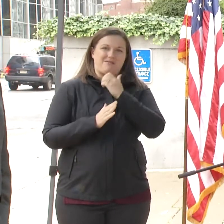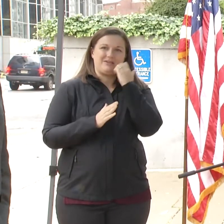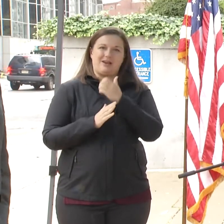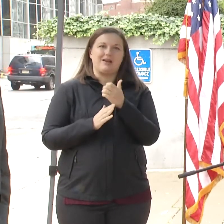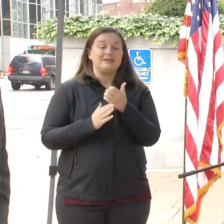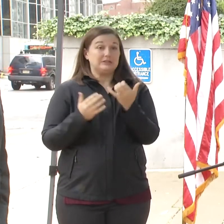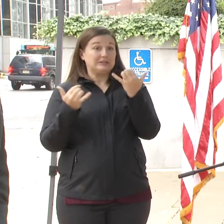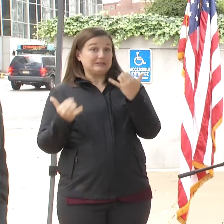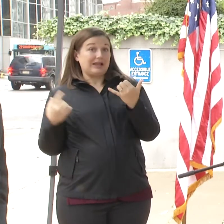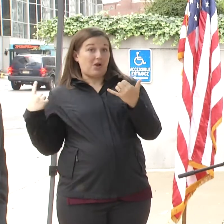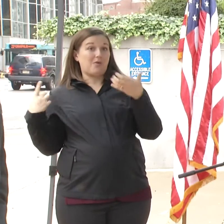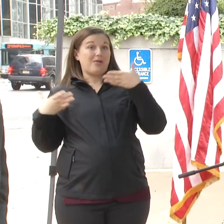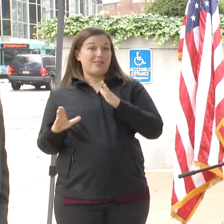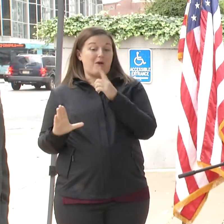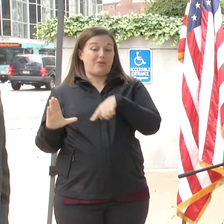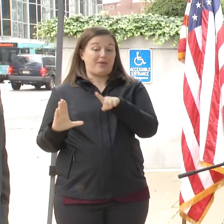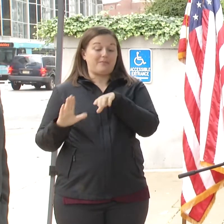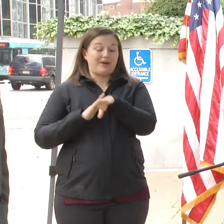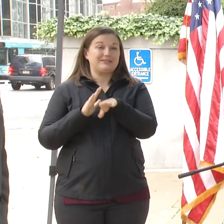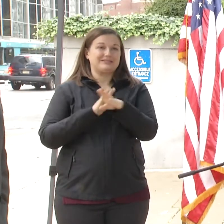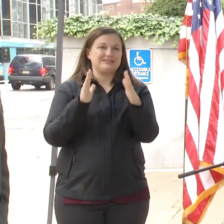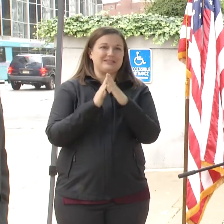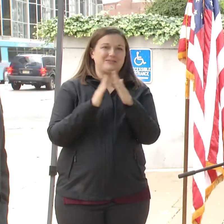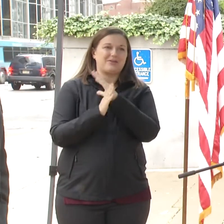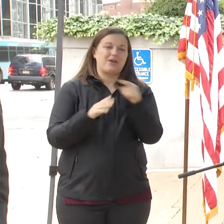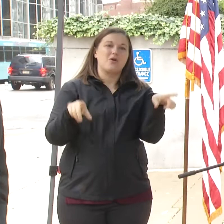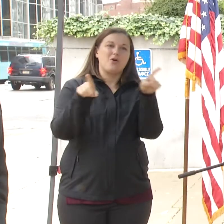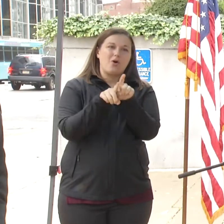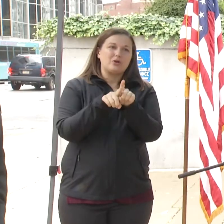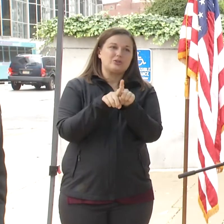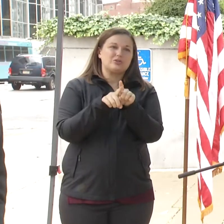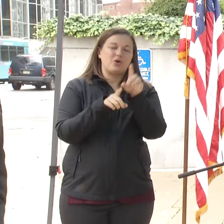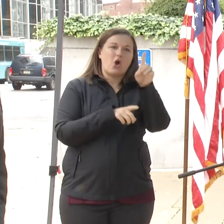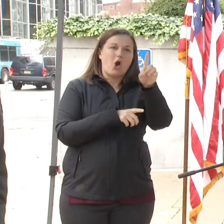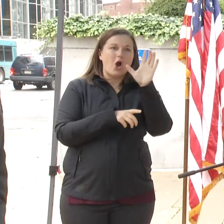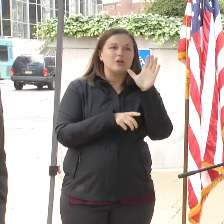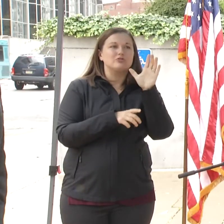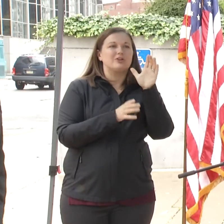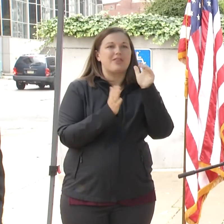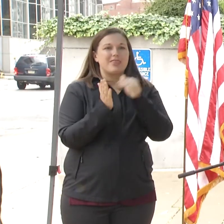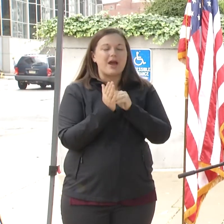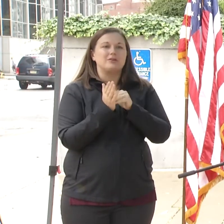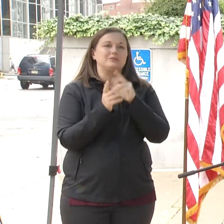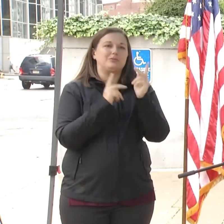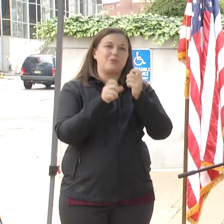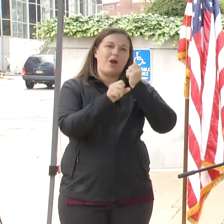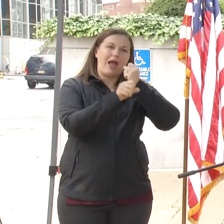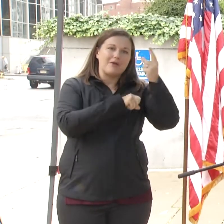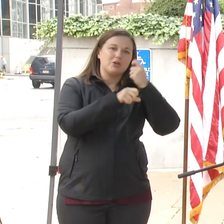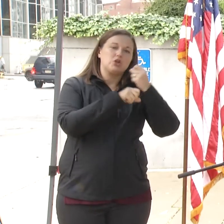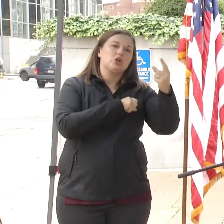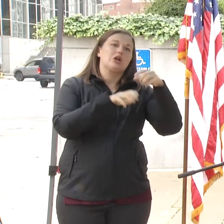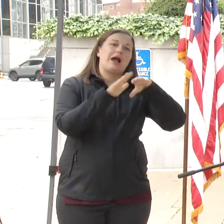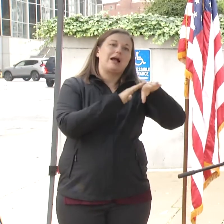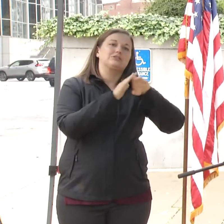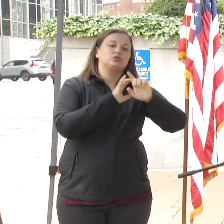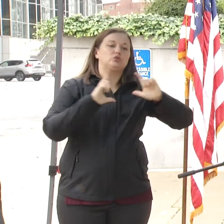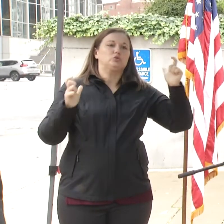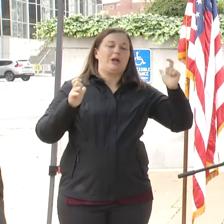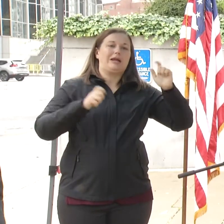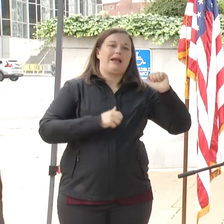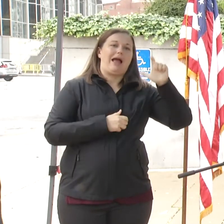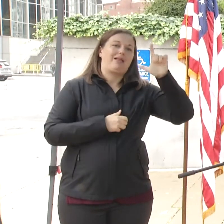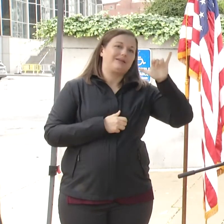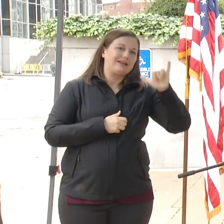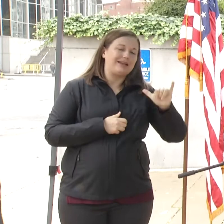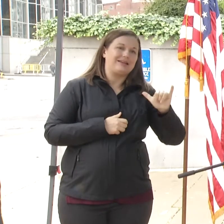them to downtown, but it also, I think there's hundreds of thousands who visit the Great Allegheny Passage Trail every year that starts at Point State Park, goes the